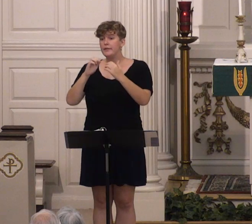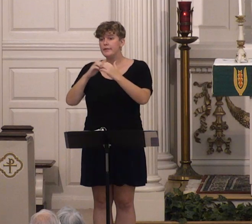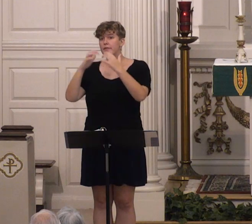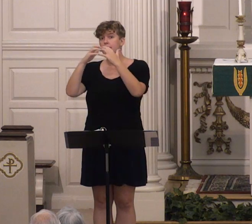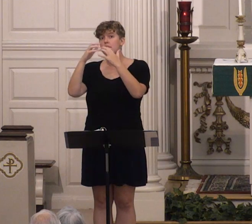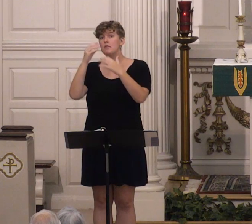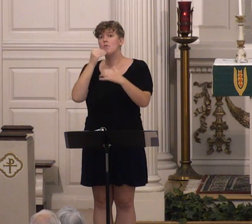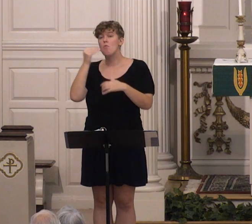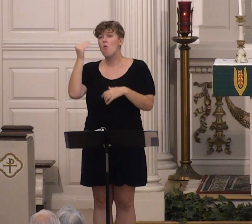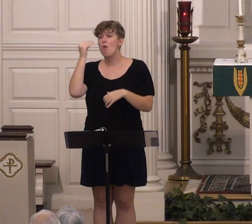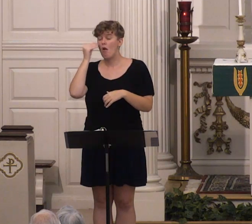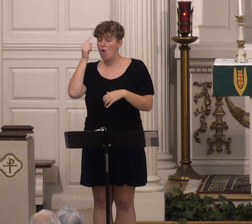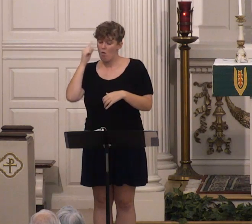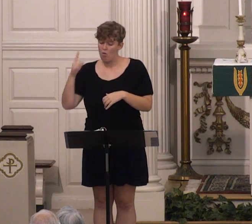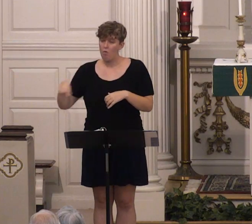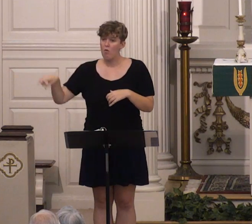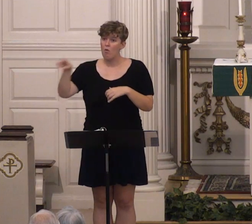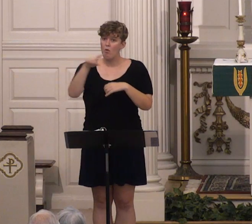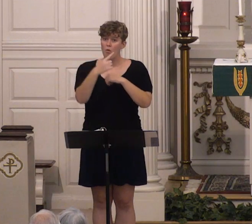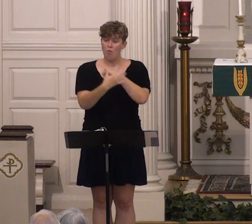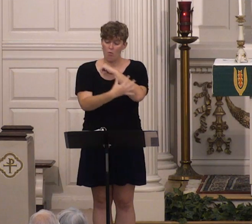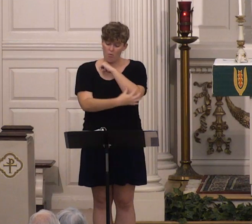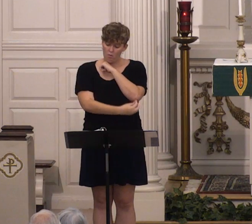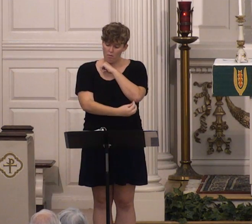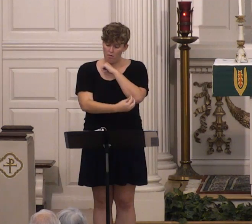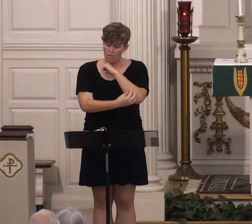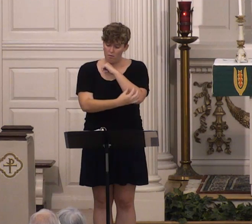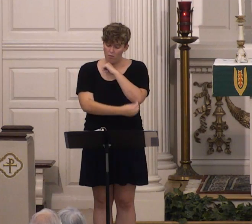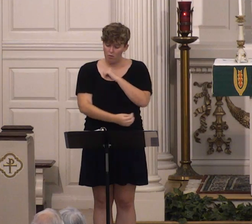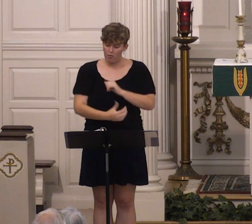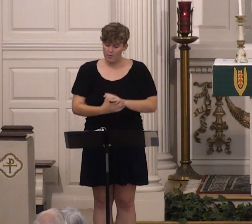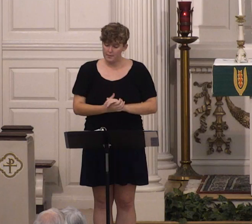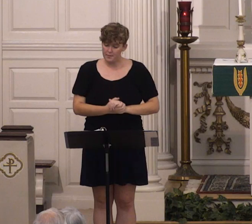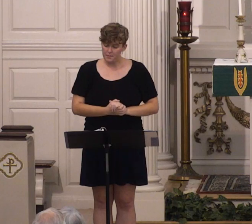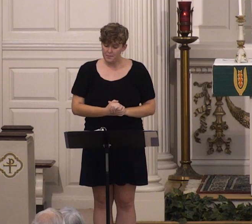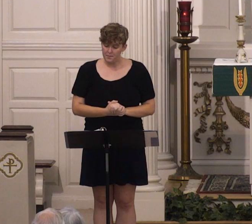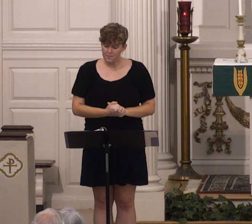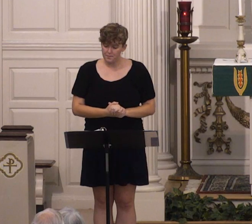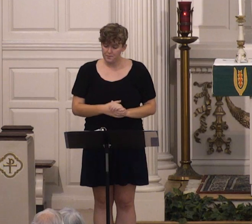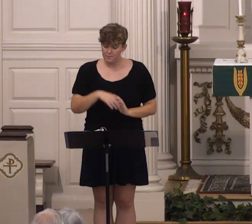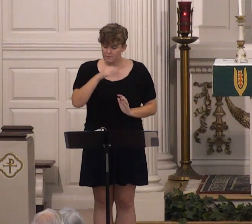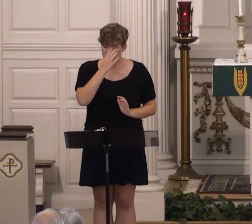goodness, you have made a home for the